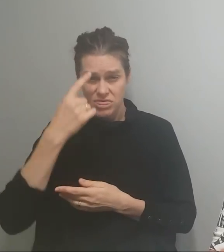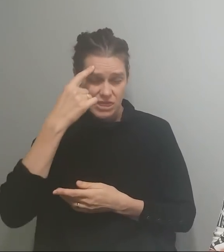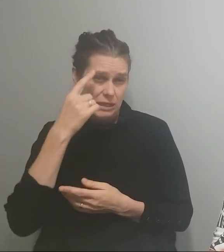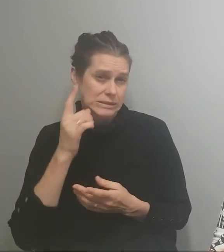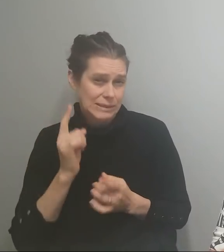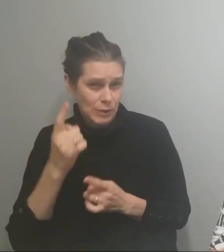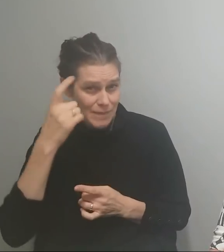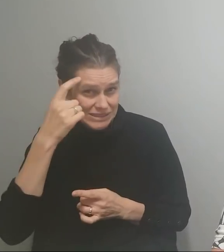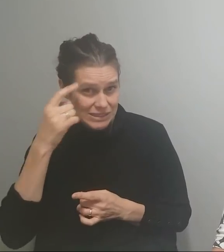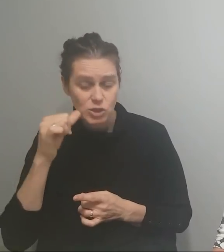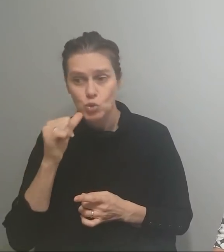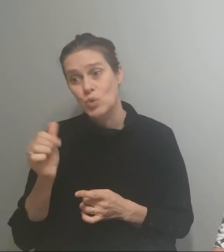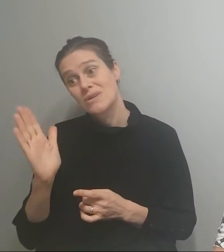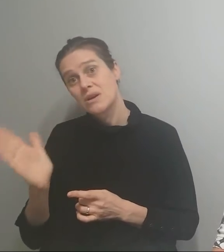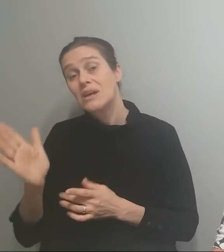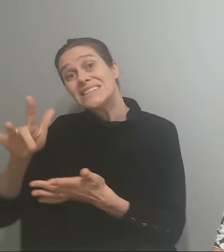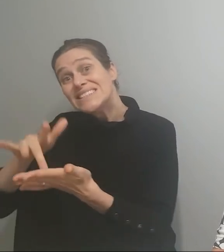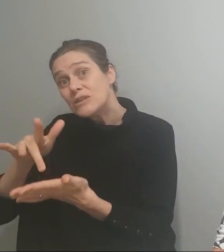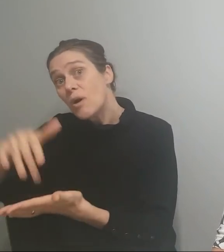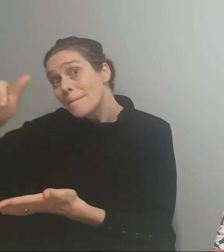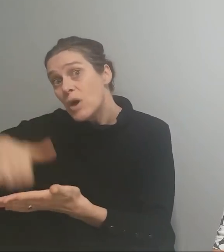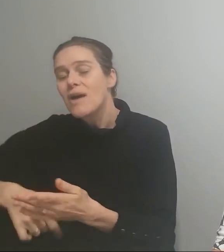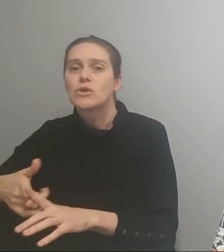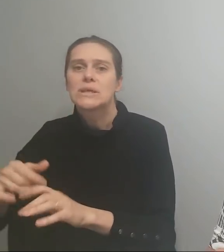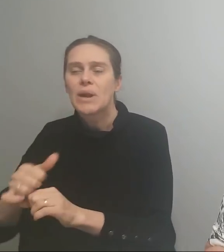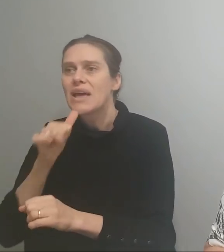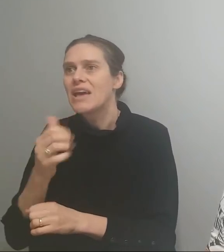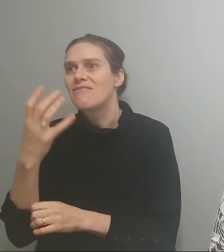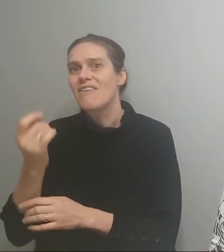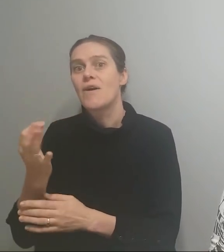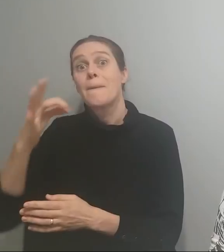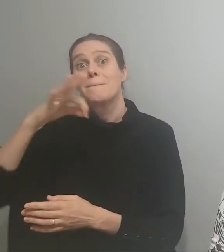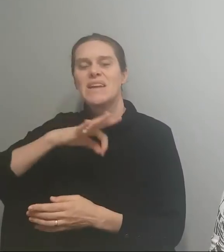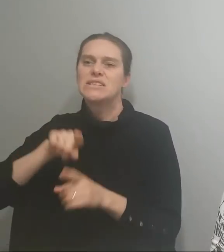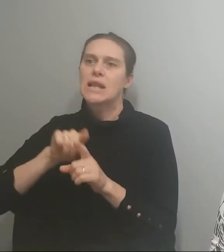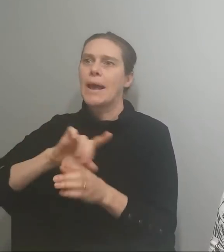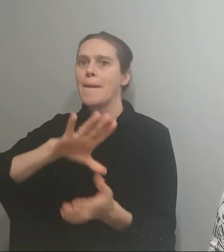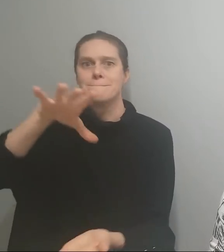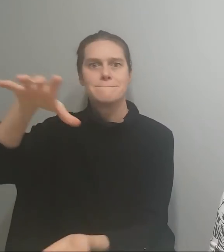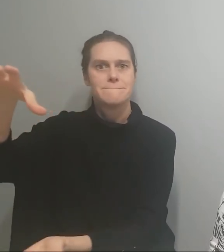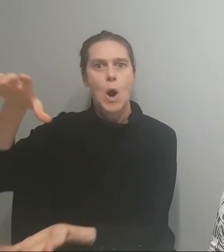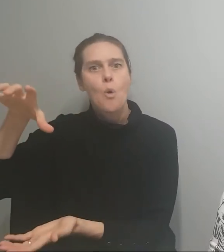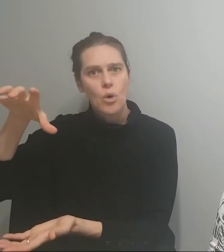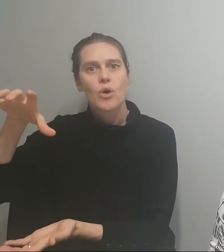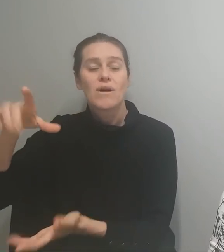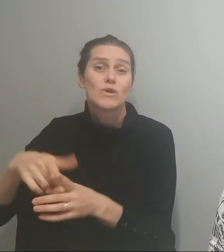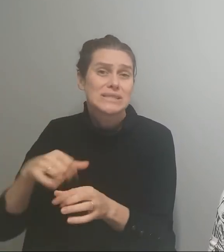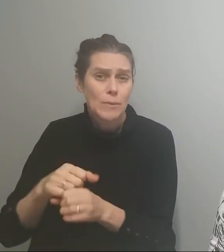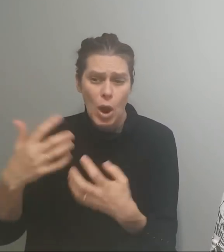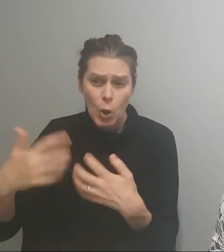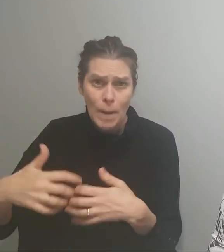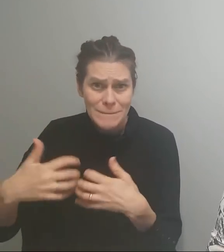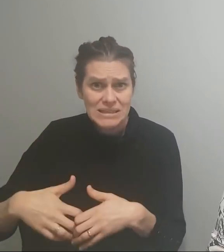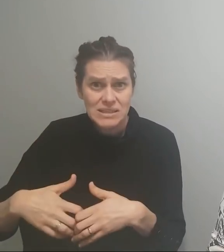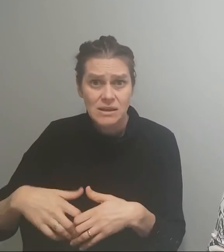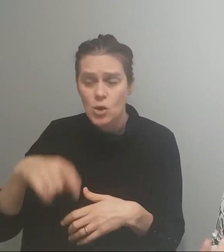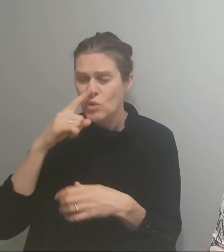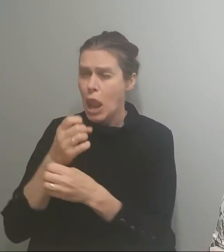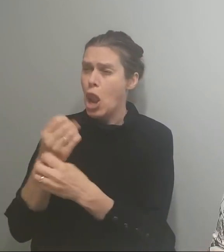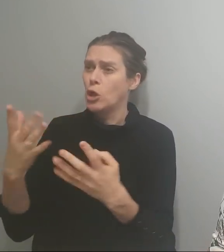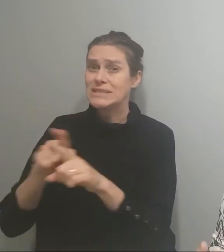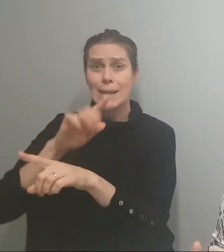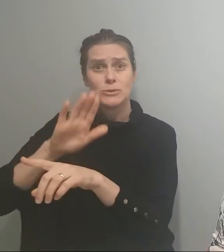purchase centrally. And that is for things where there are benefits from purchasing in bulk. For example, equipment, where a